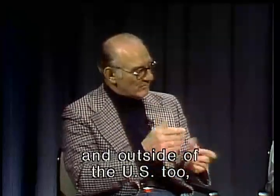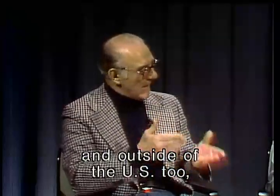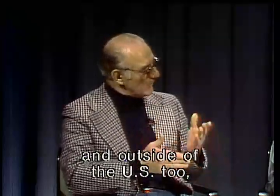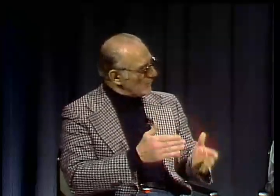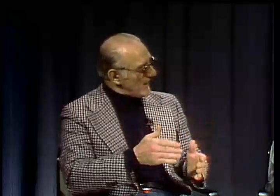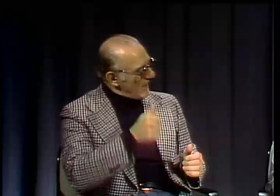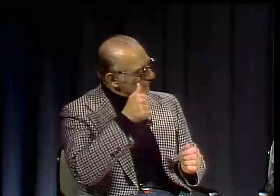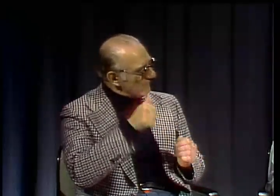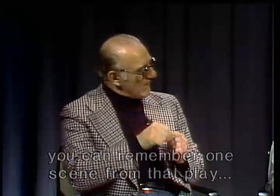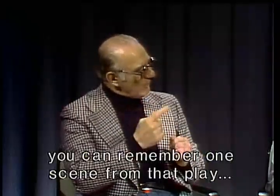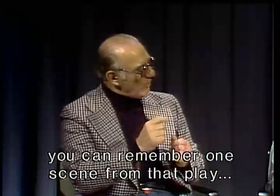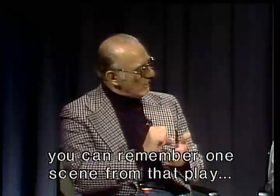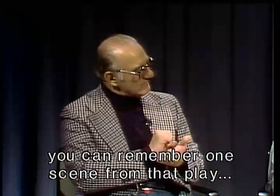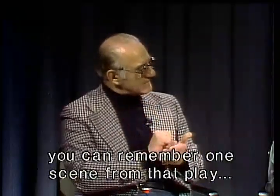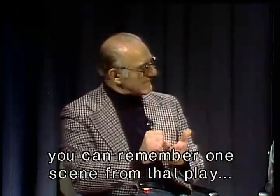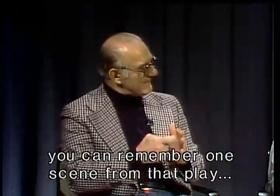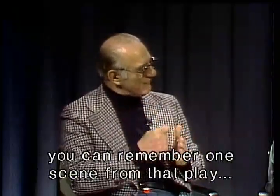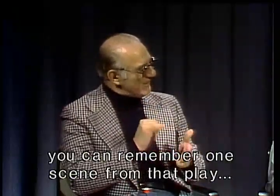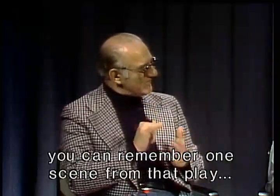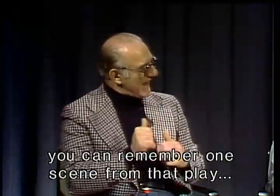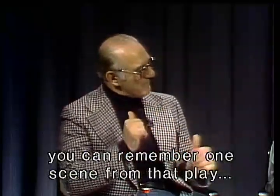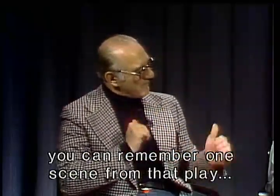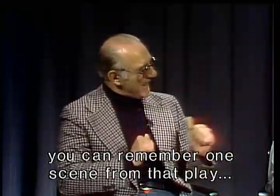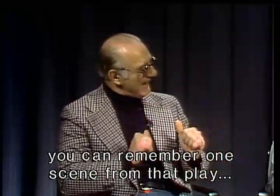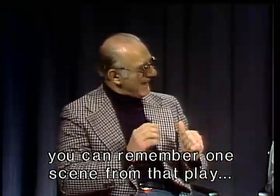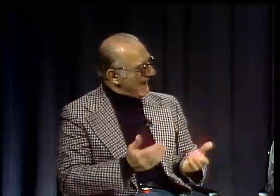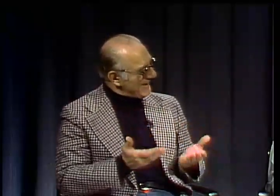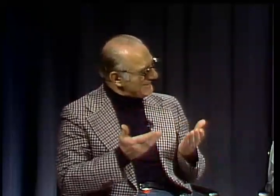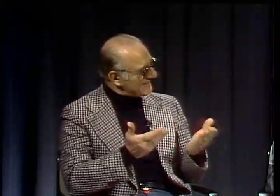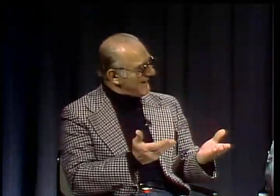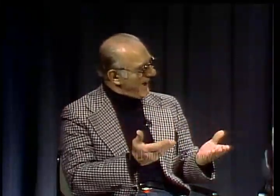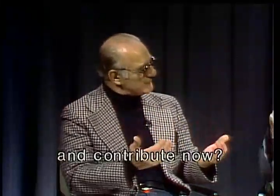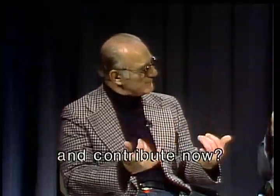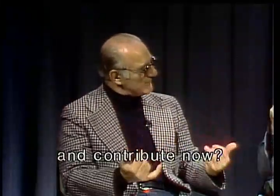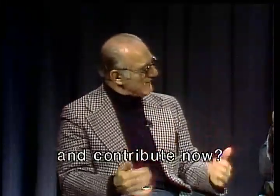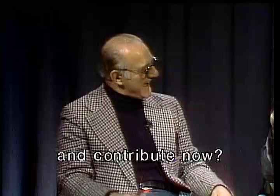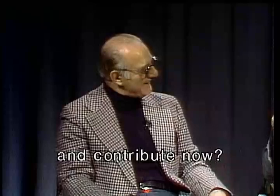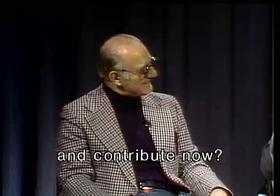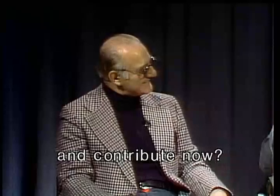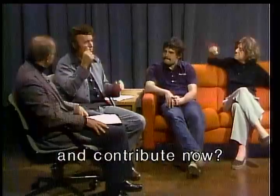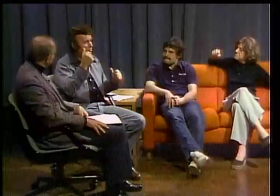You can't remember one scene from that play and contribute now.